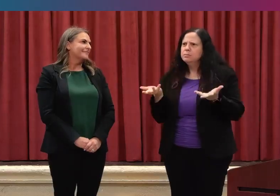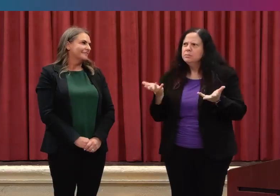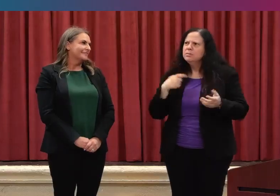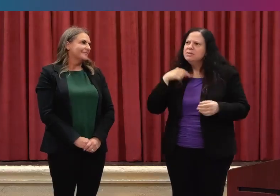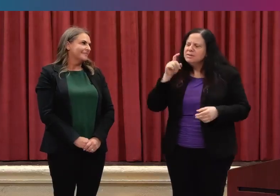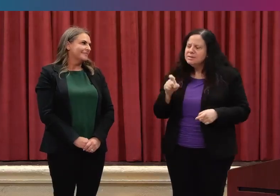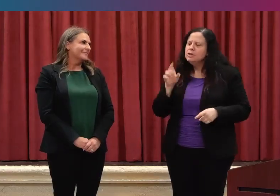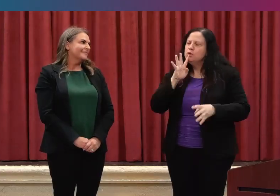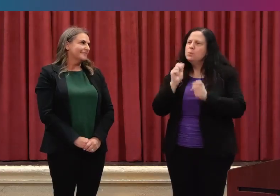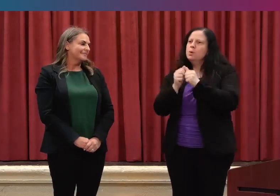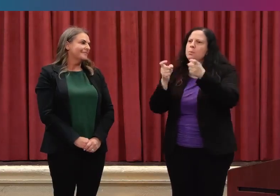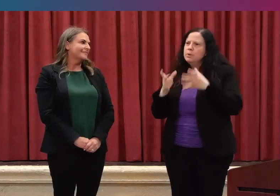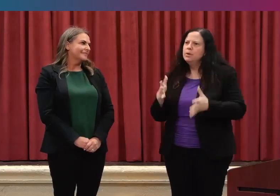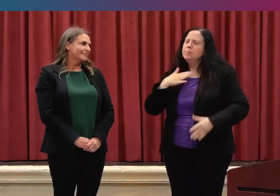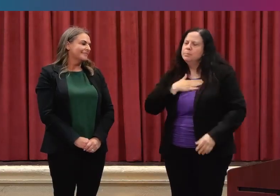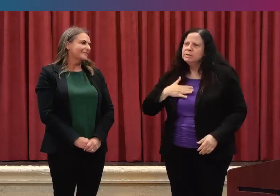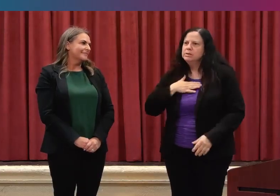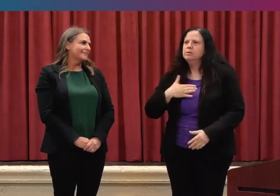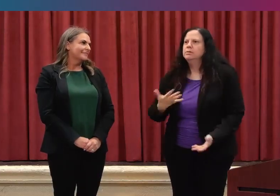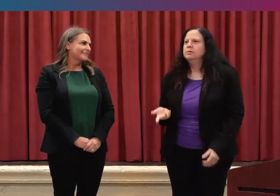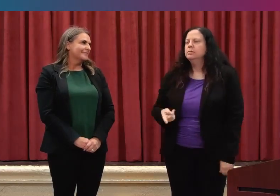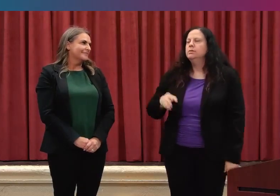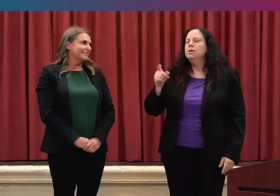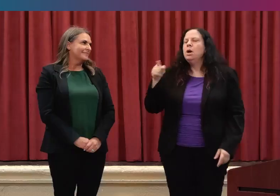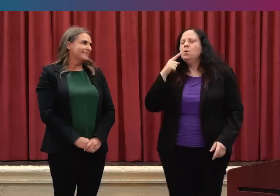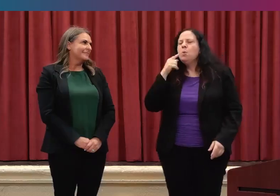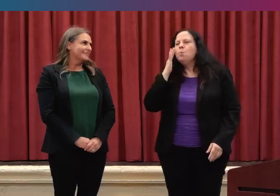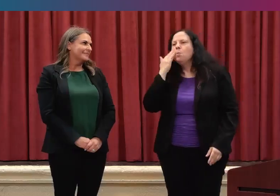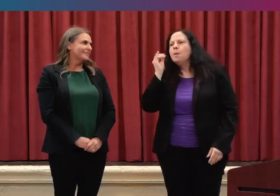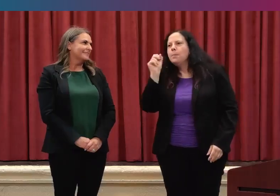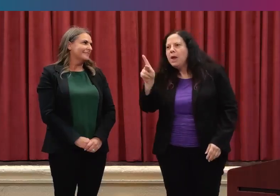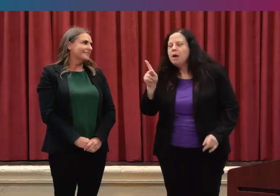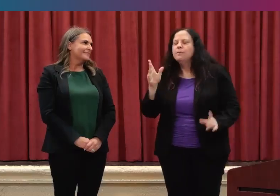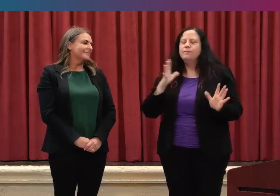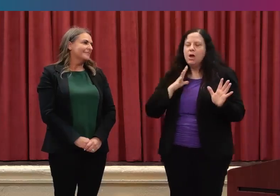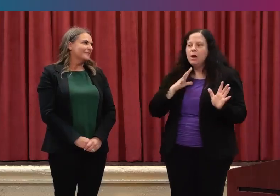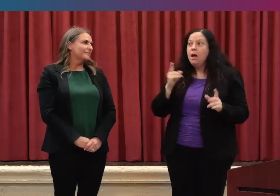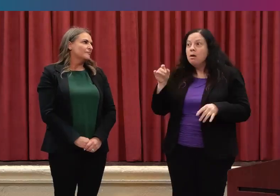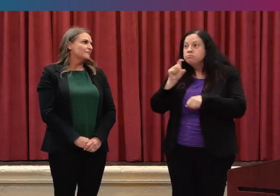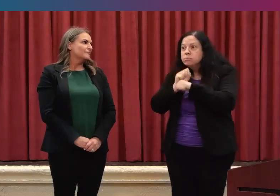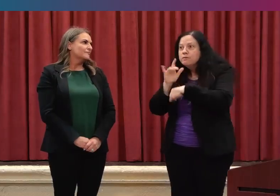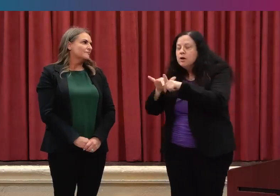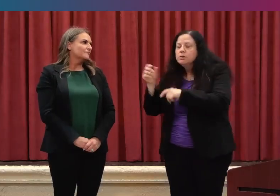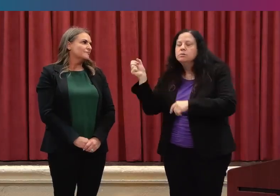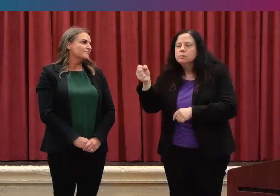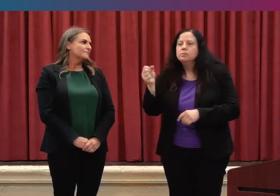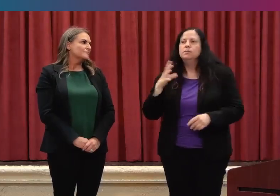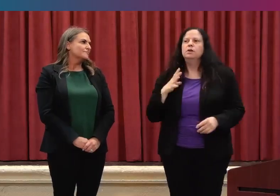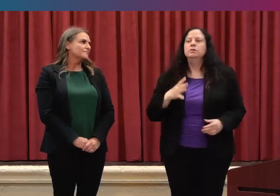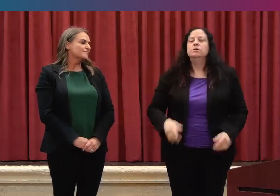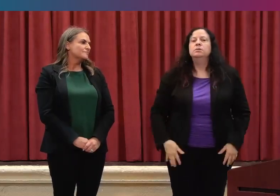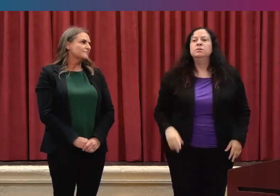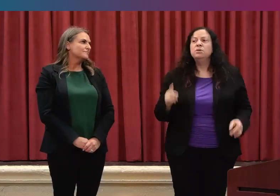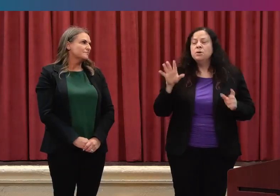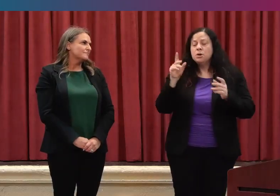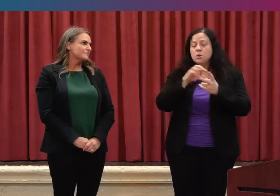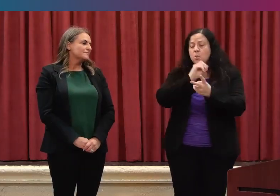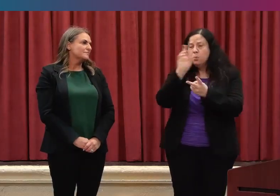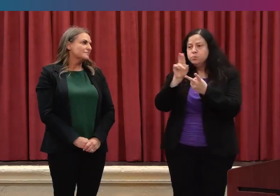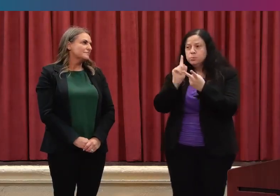there to make sure that you have access. Make sure you tell them you want to speak to the manager regardless. They'll get back to you, if they're available, put them on the phone. If